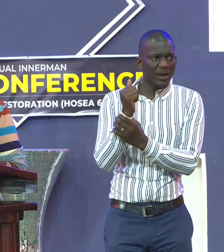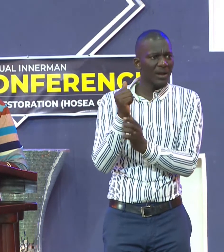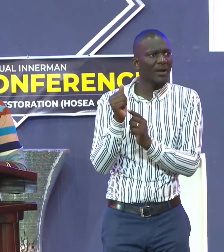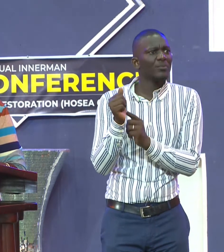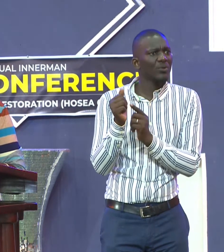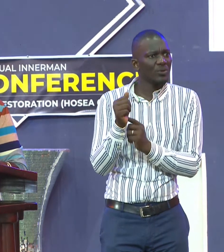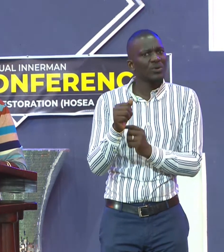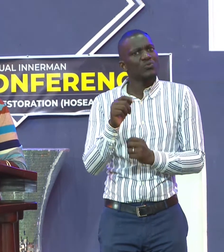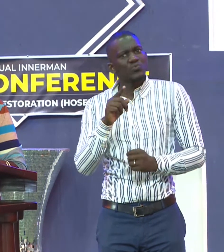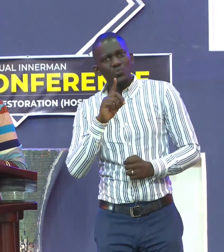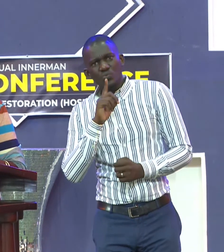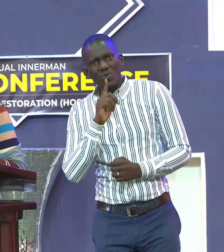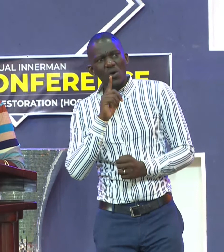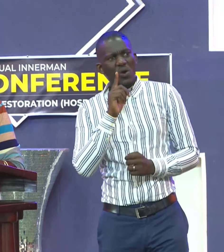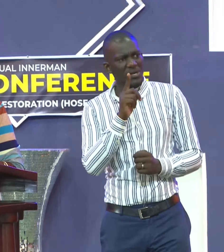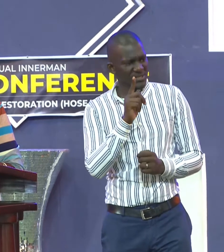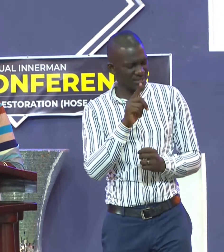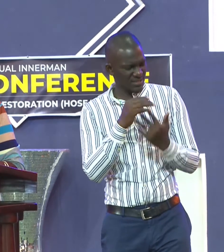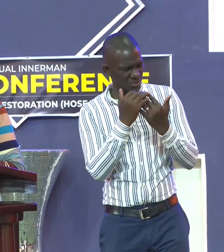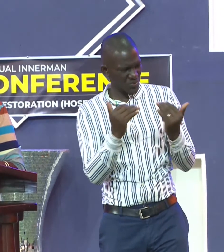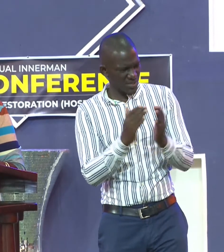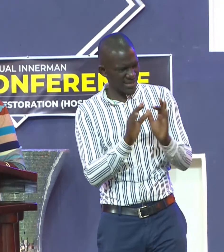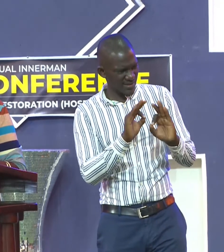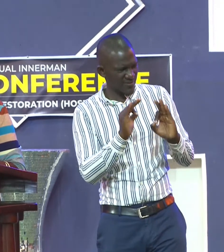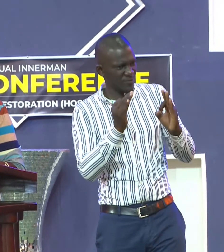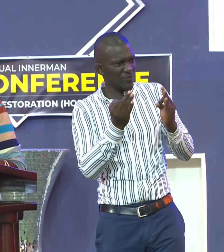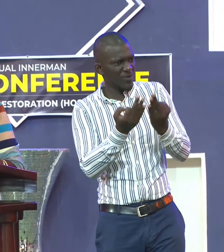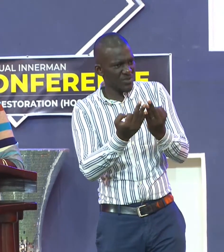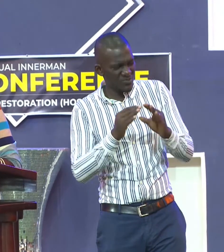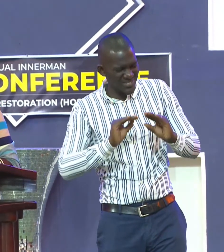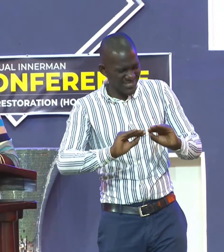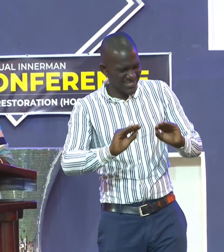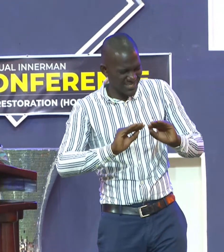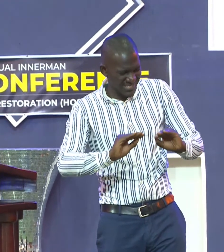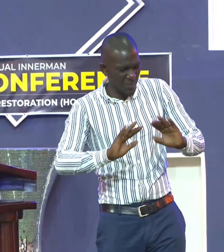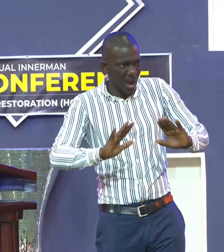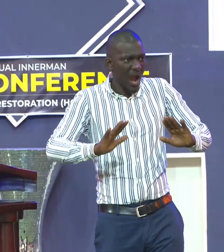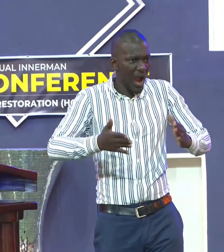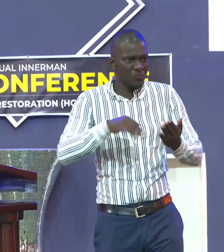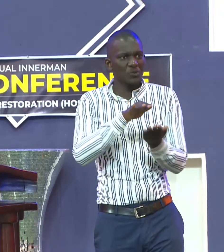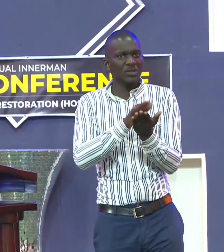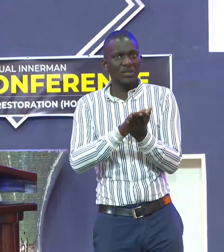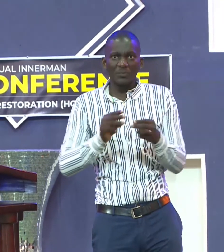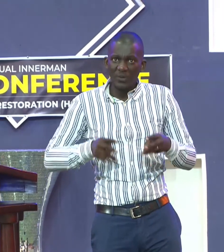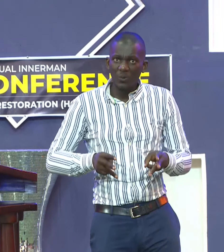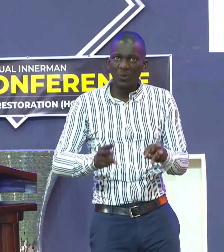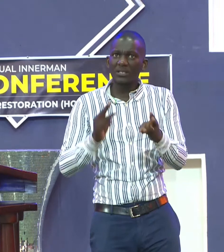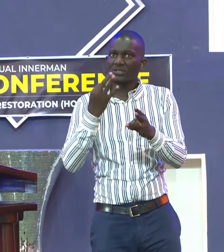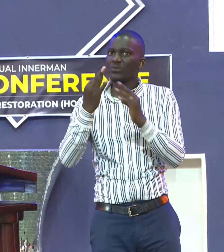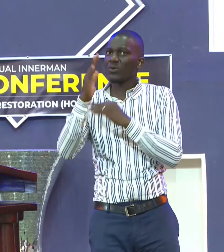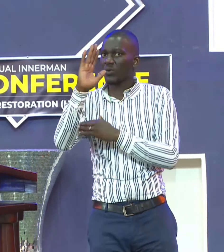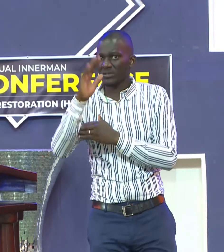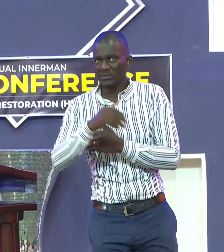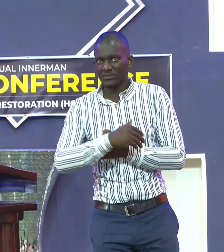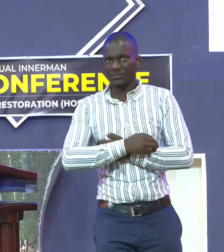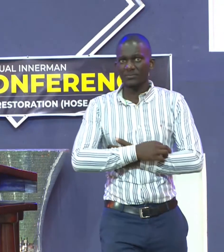Abalagira abaana be n'ennyumba ye eriddawo okukwatanga ekkubo lya Mukama. That he will direct his children